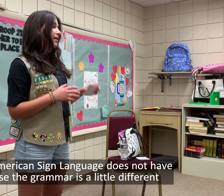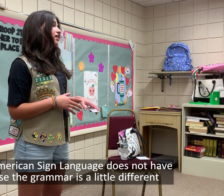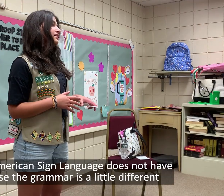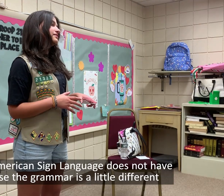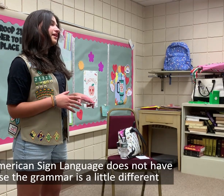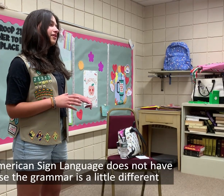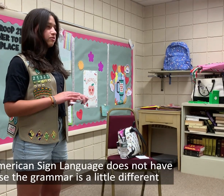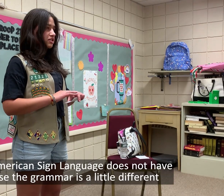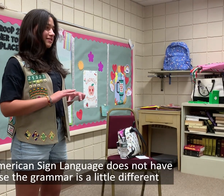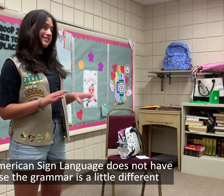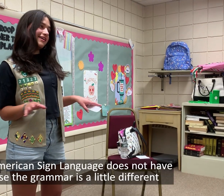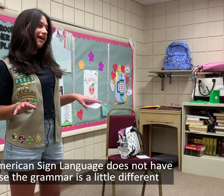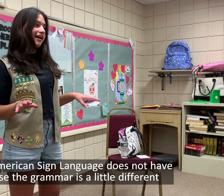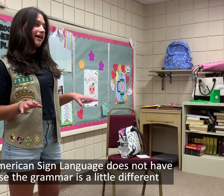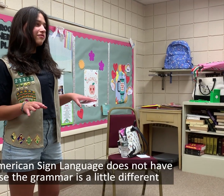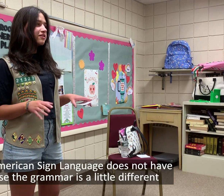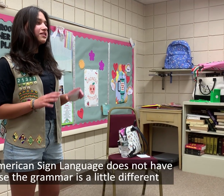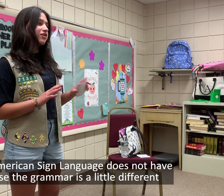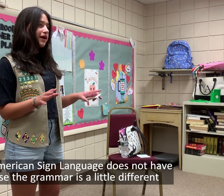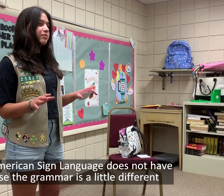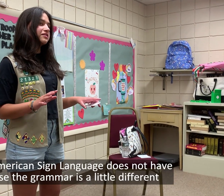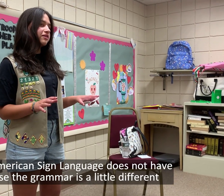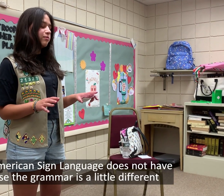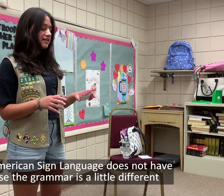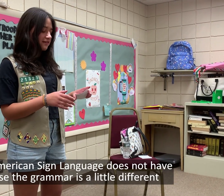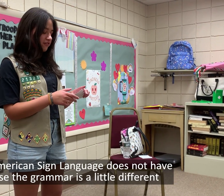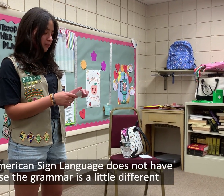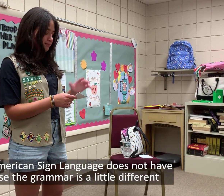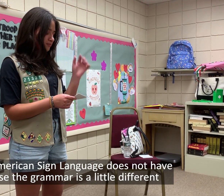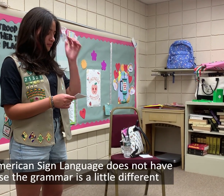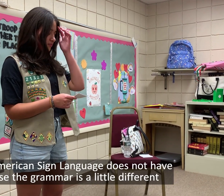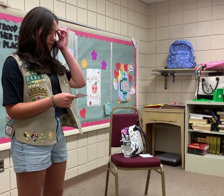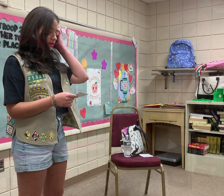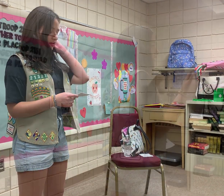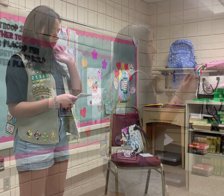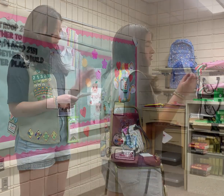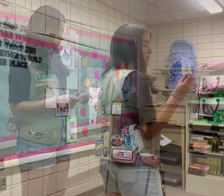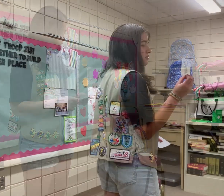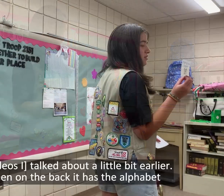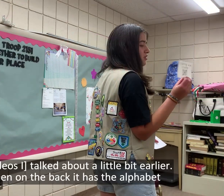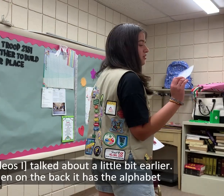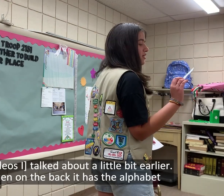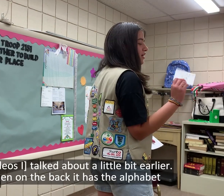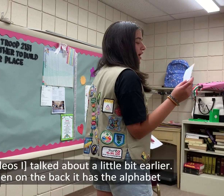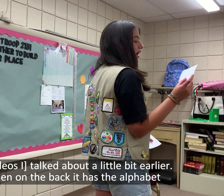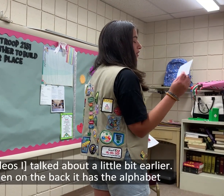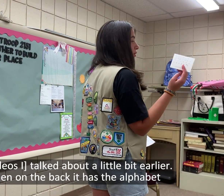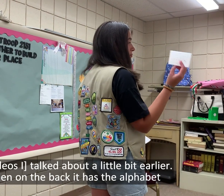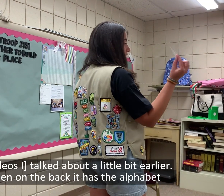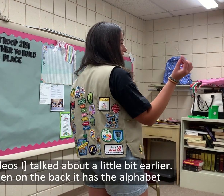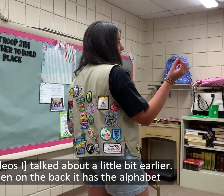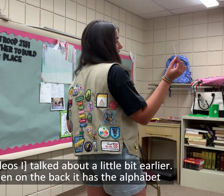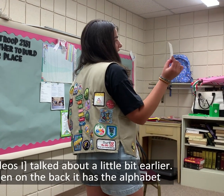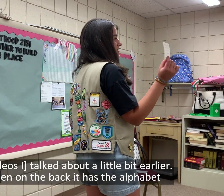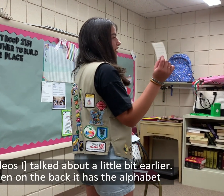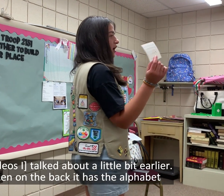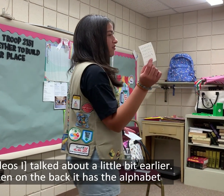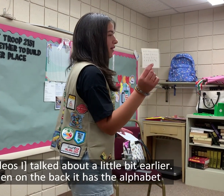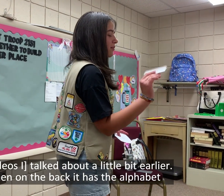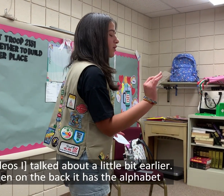American Sign Language does not have, because the grammar is a little bit different. As I talked about a little bit earlier, and then on the back it has the alphabet, but we'll